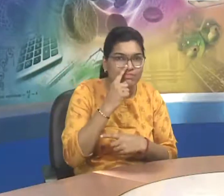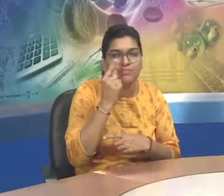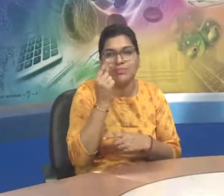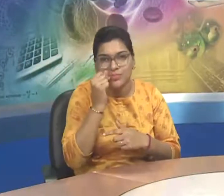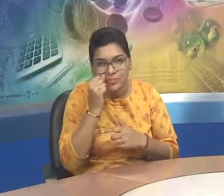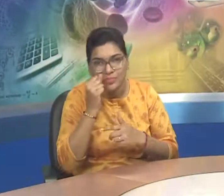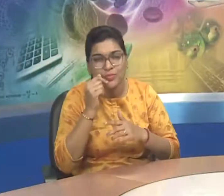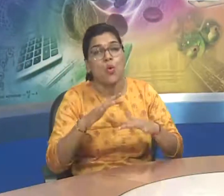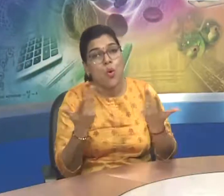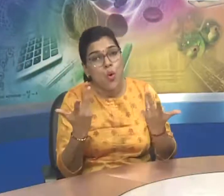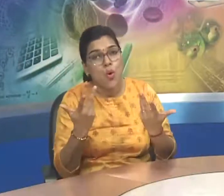depends on